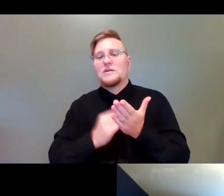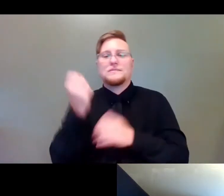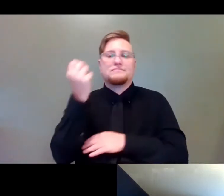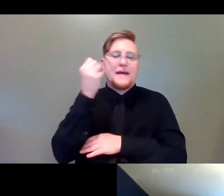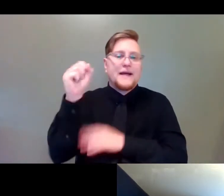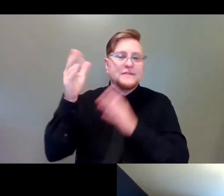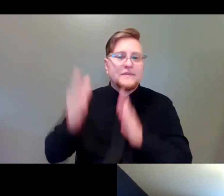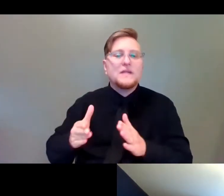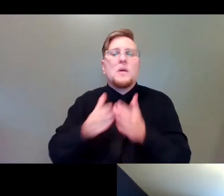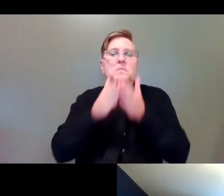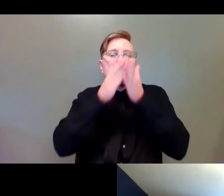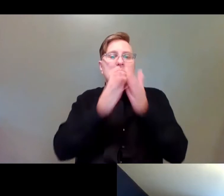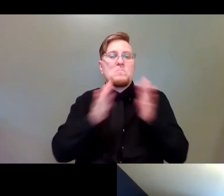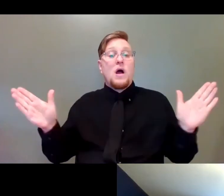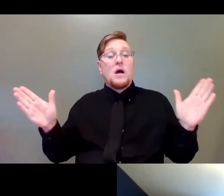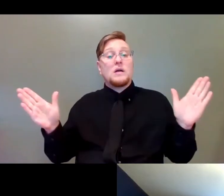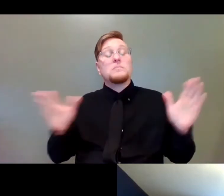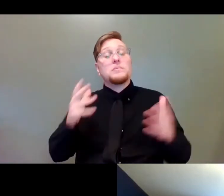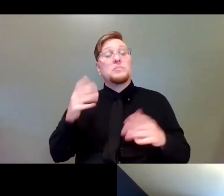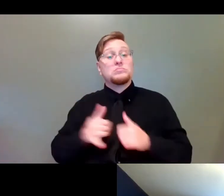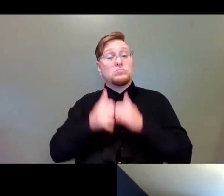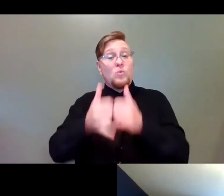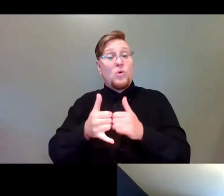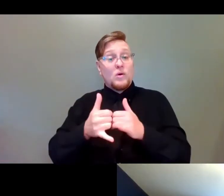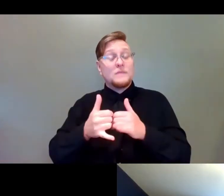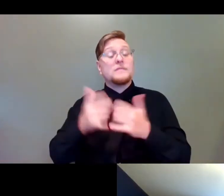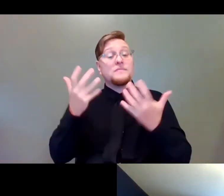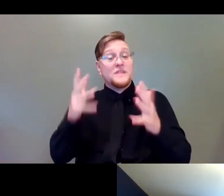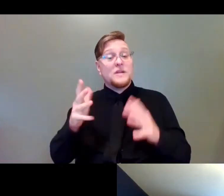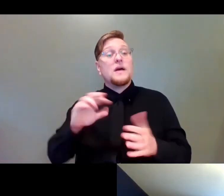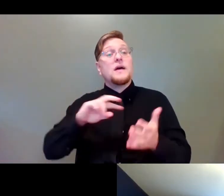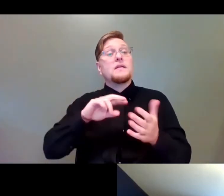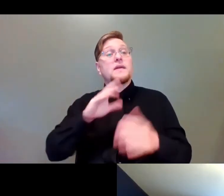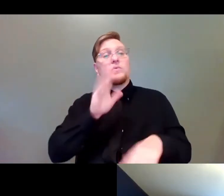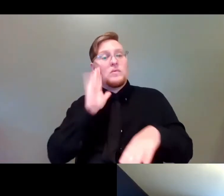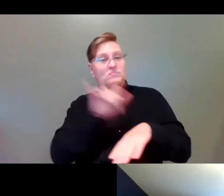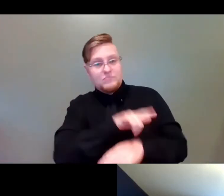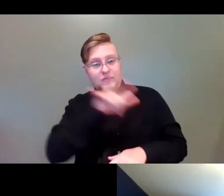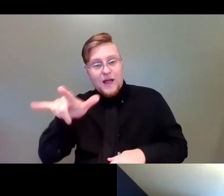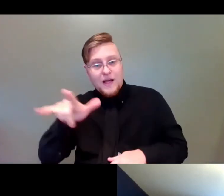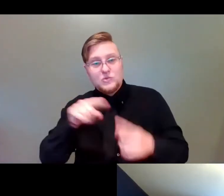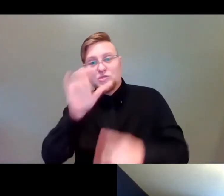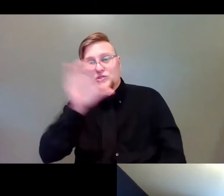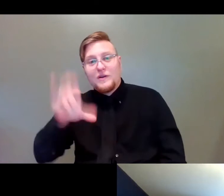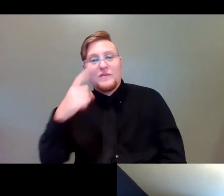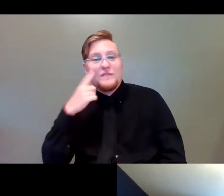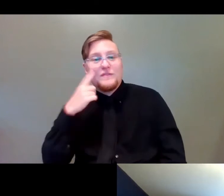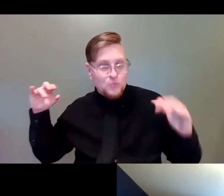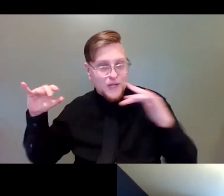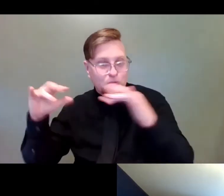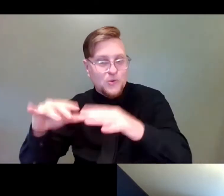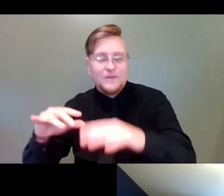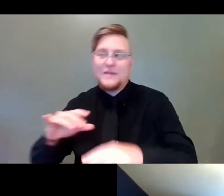MacArthur Fellow, every few years they invite all the MacArthur Fellows to Chicago for a reunion, which is amazing.